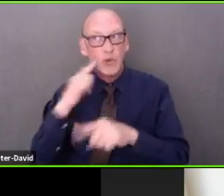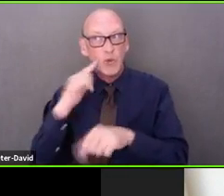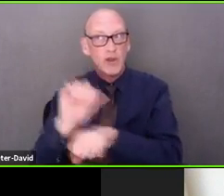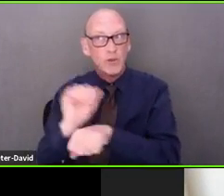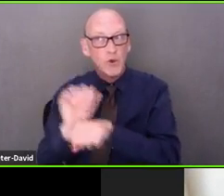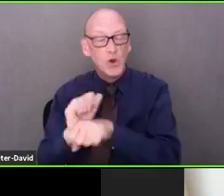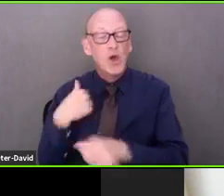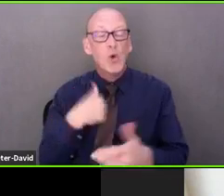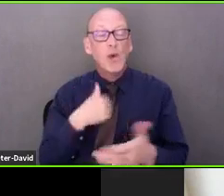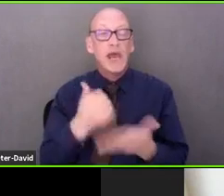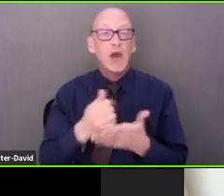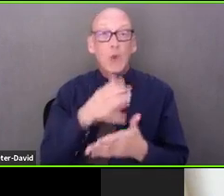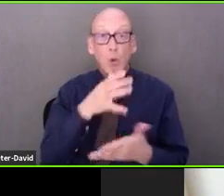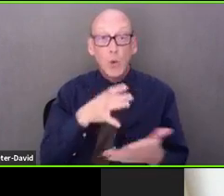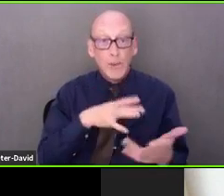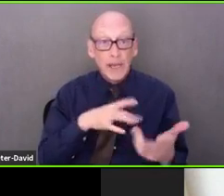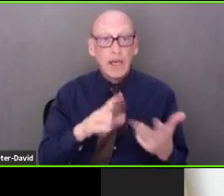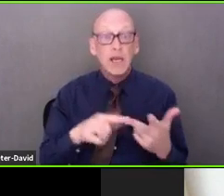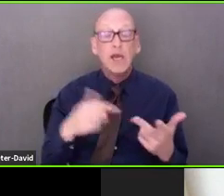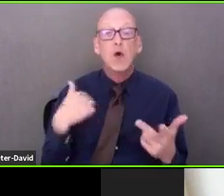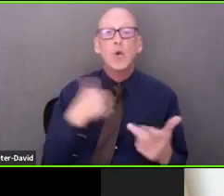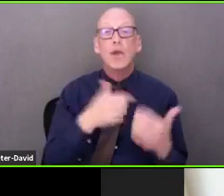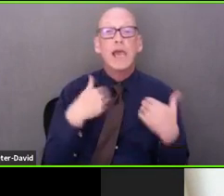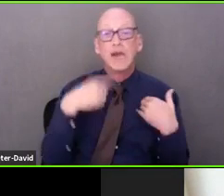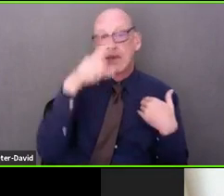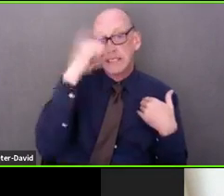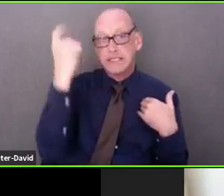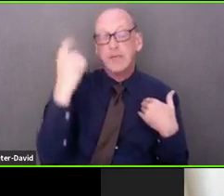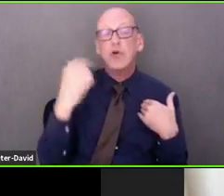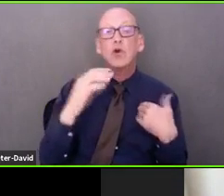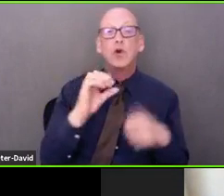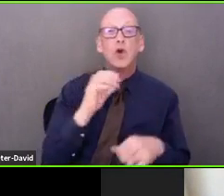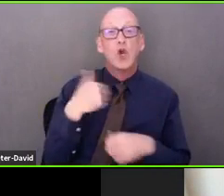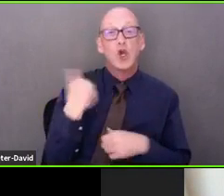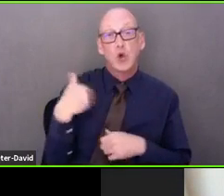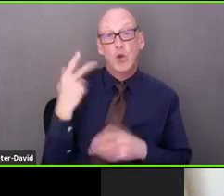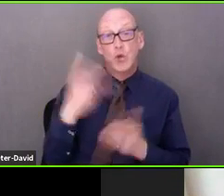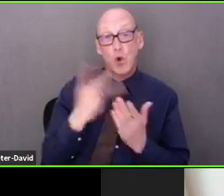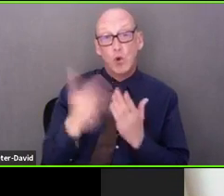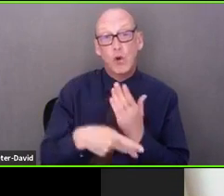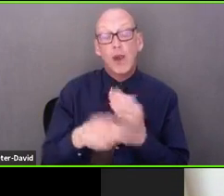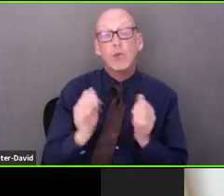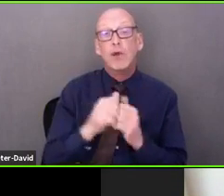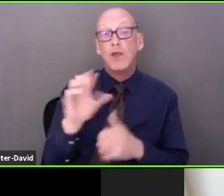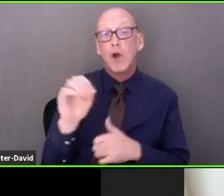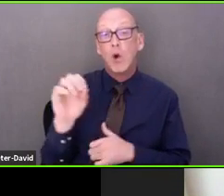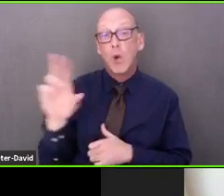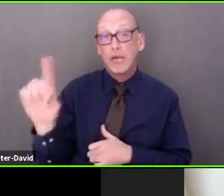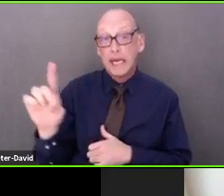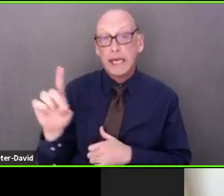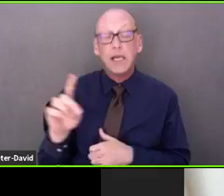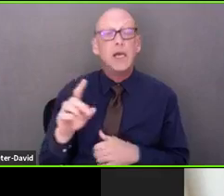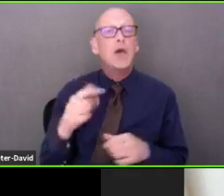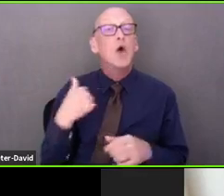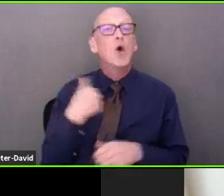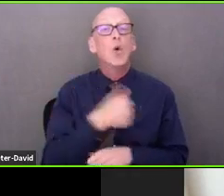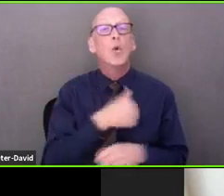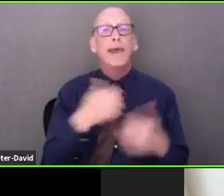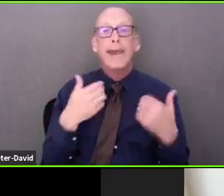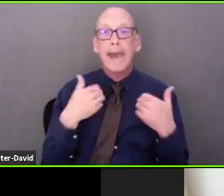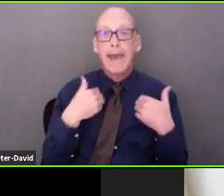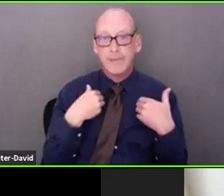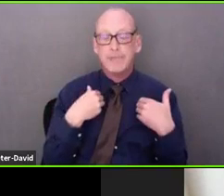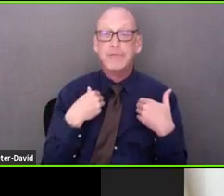women. We have a summer youth program working with OOD, but we have a very strong reentry program, and that's sticking out in my mind